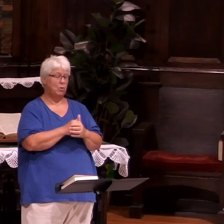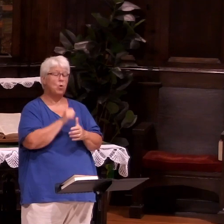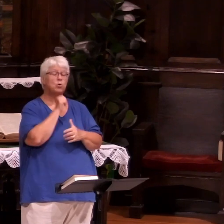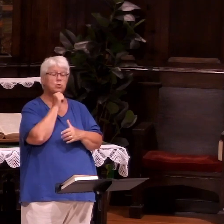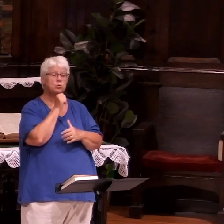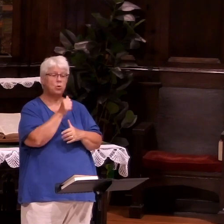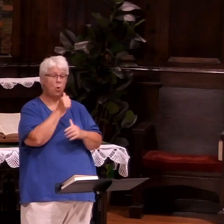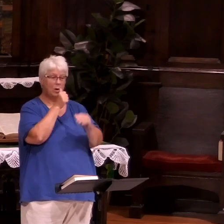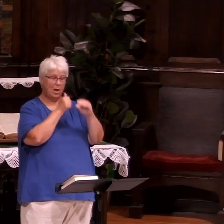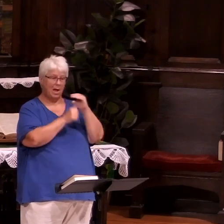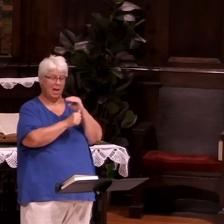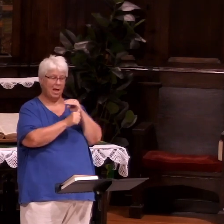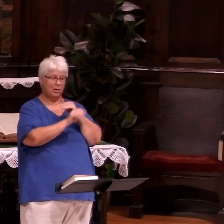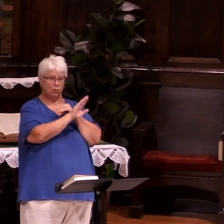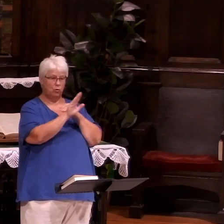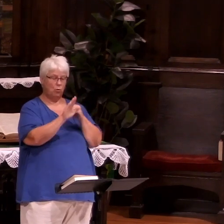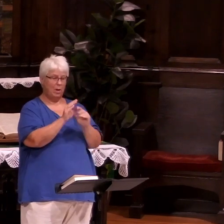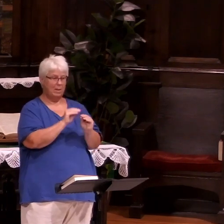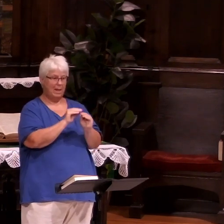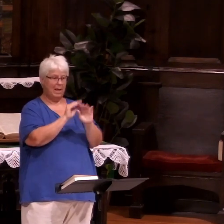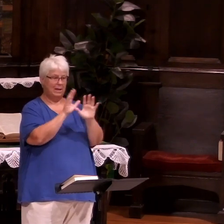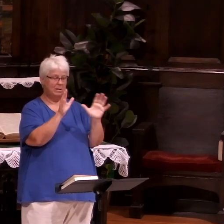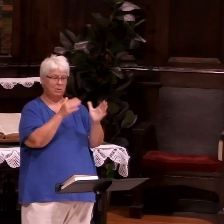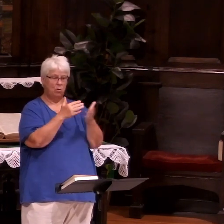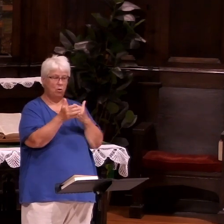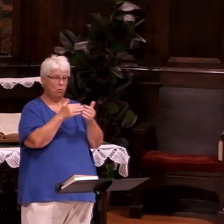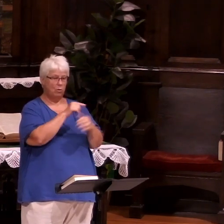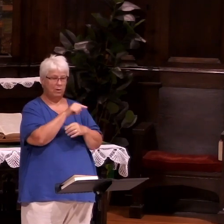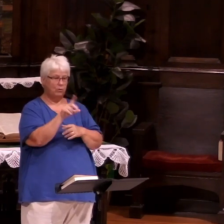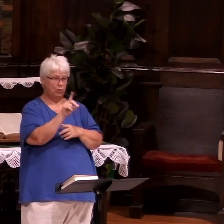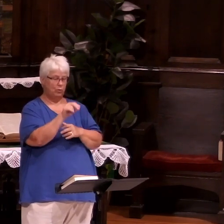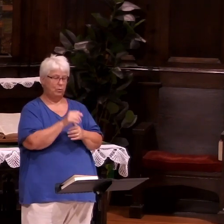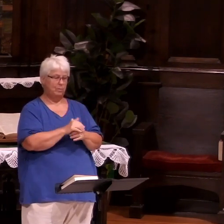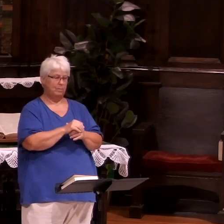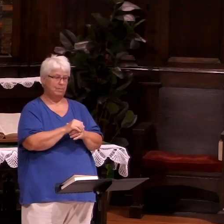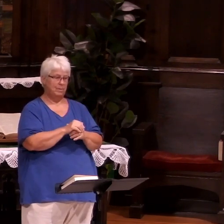Don't hide your light, whatever you do.